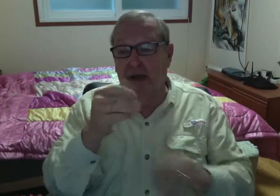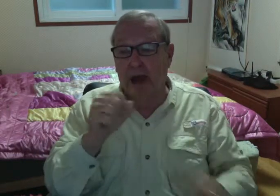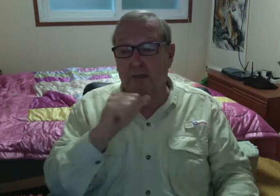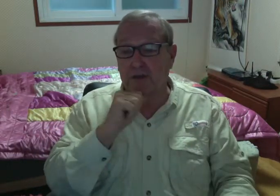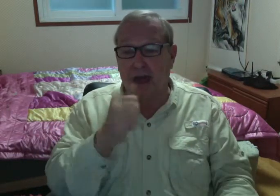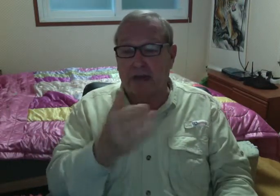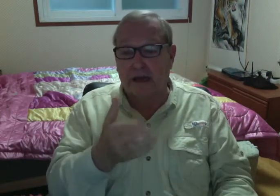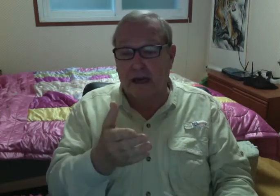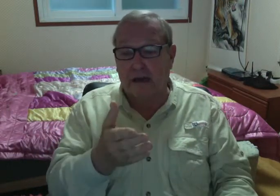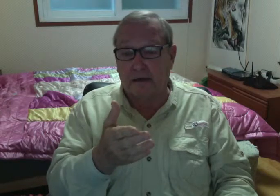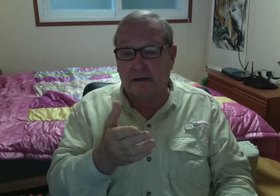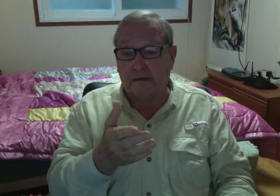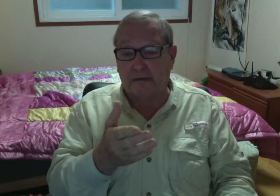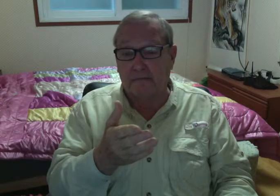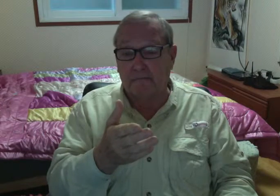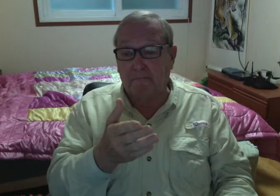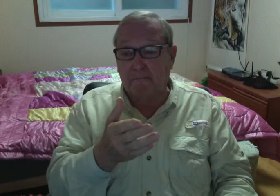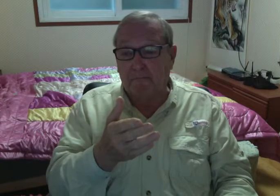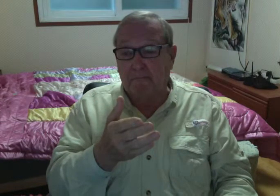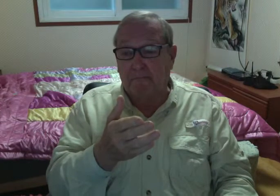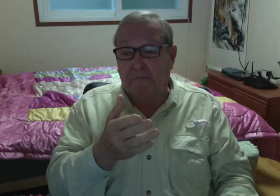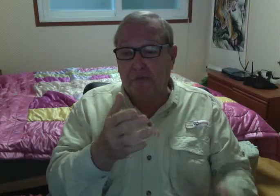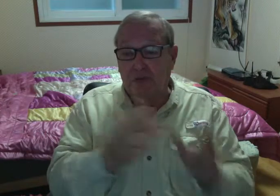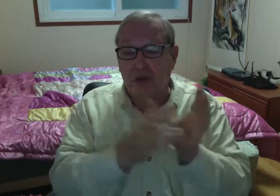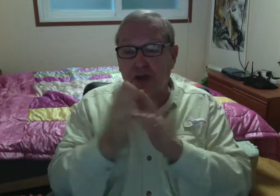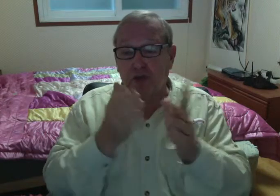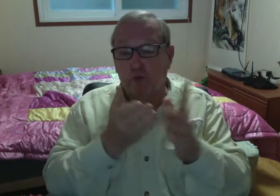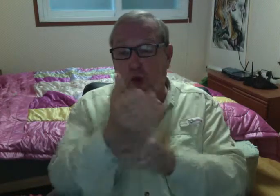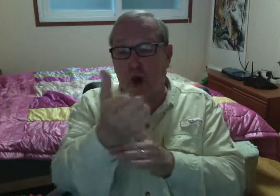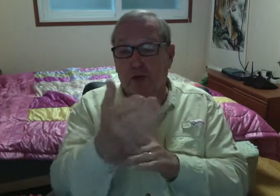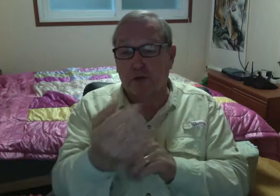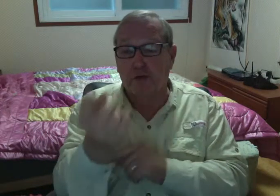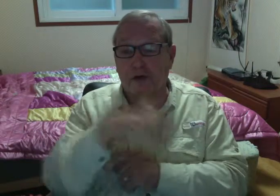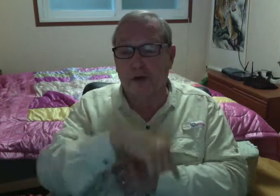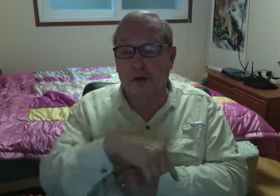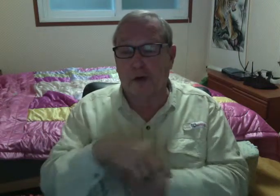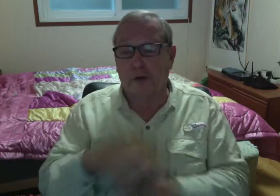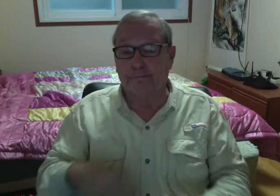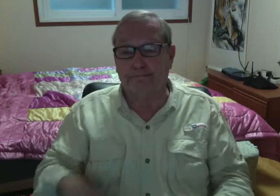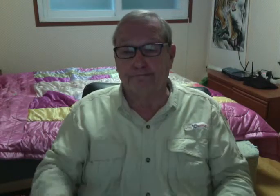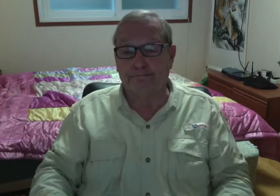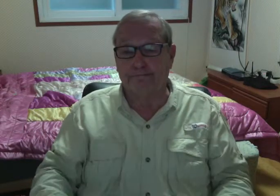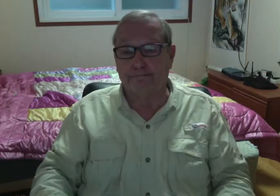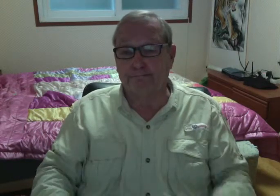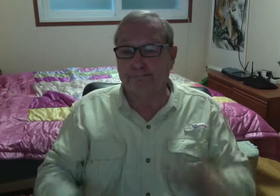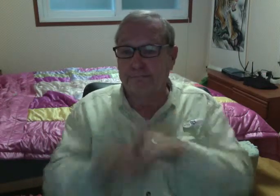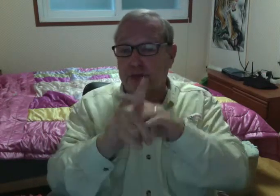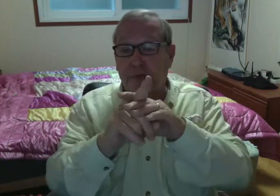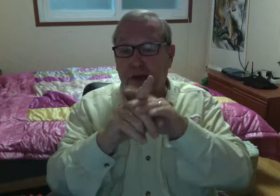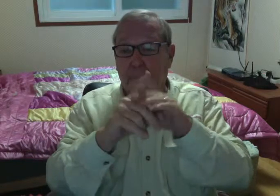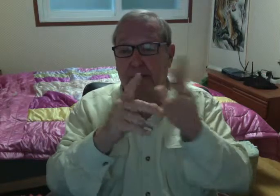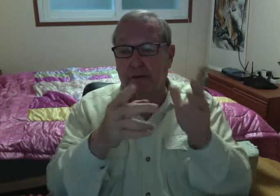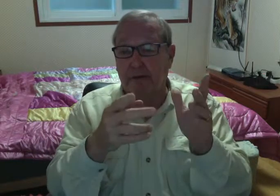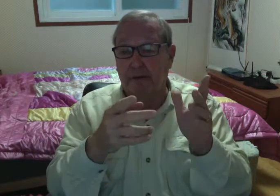Jesus walked through the door. Just appeared. They thought he was a ghost, and Jesus said,